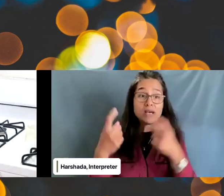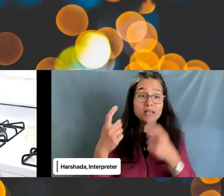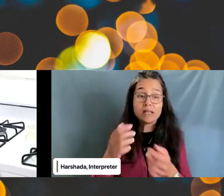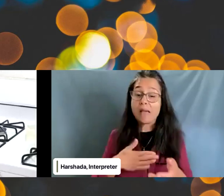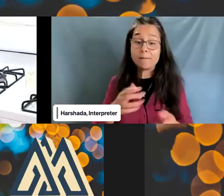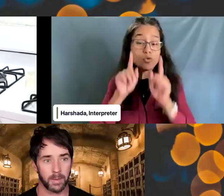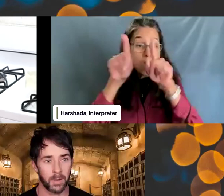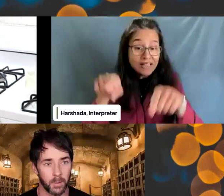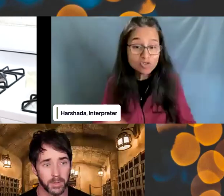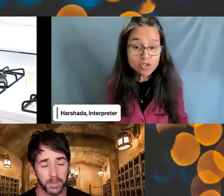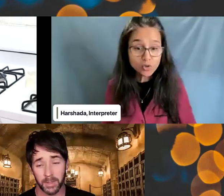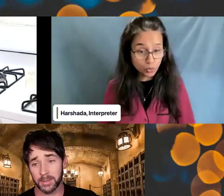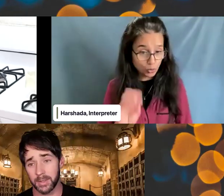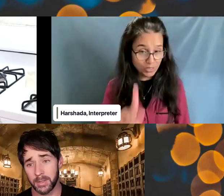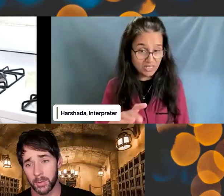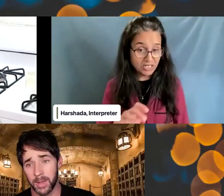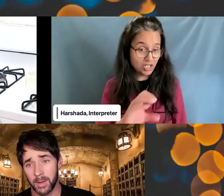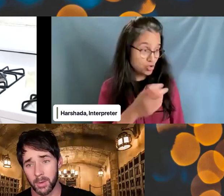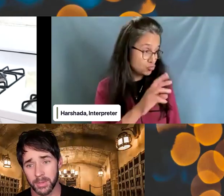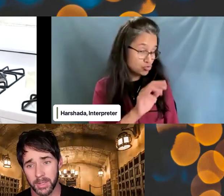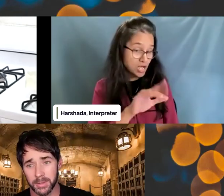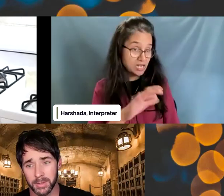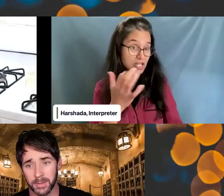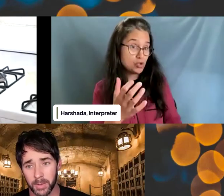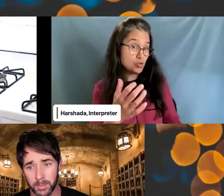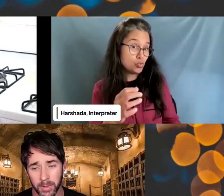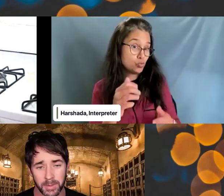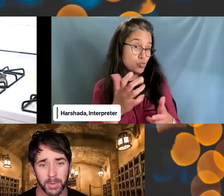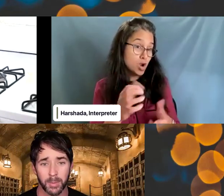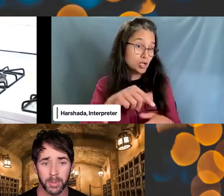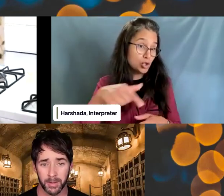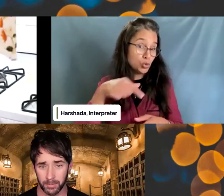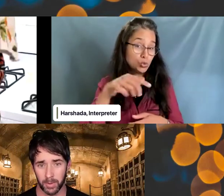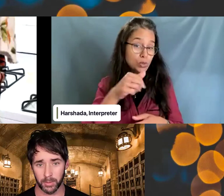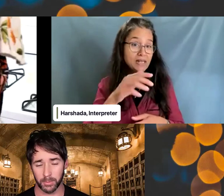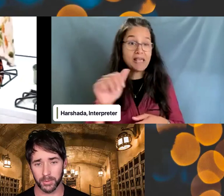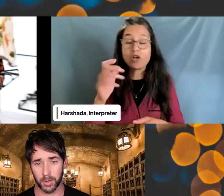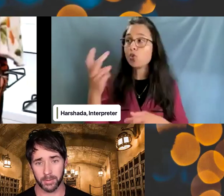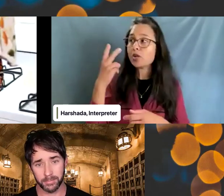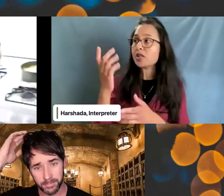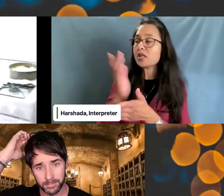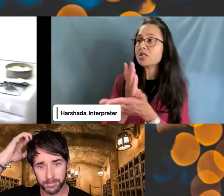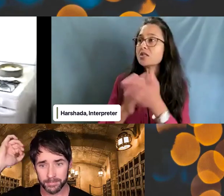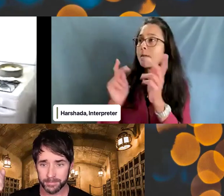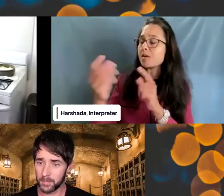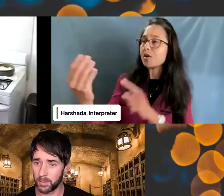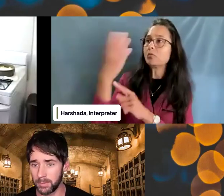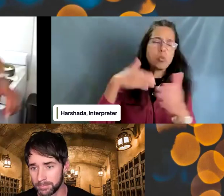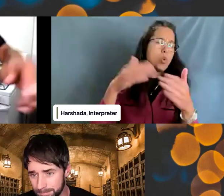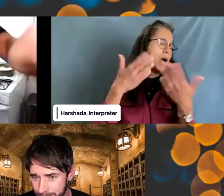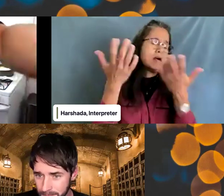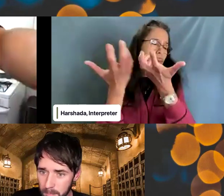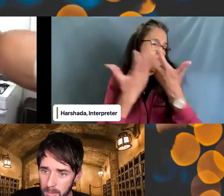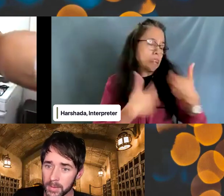them. Amazing. Would you like to take Q&A, or would you like to see if we can bring some people in while you? But whatever's easiest. I'm just